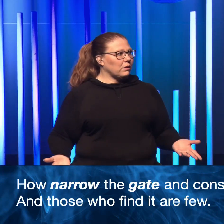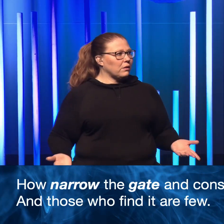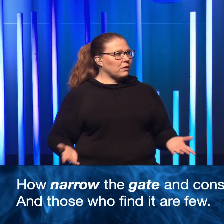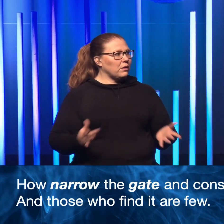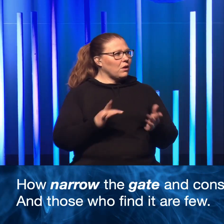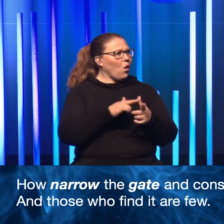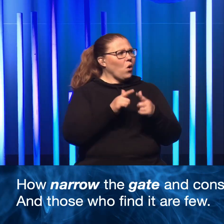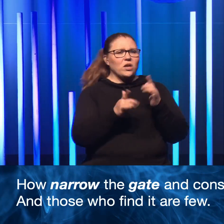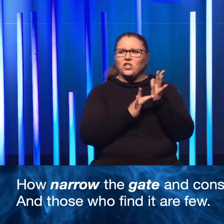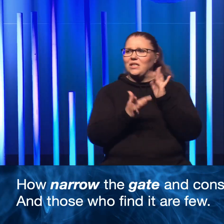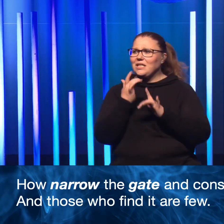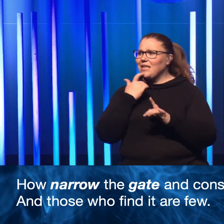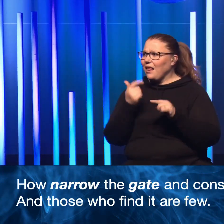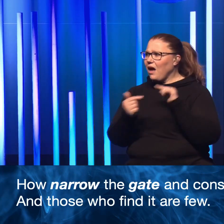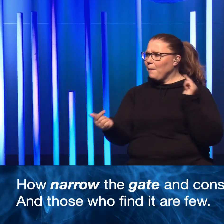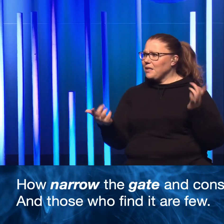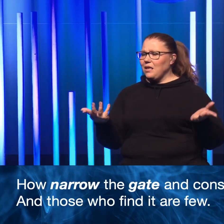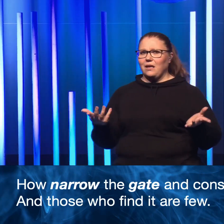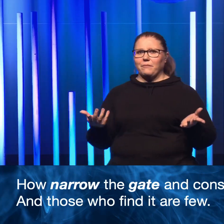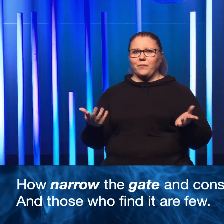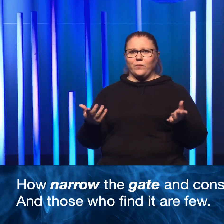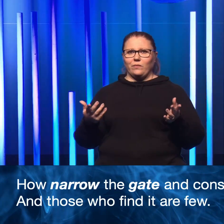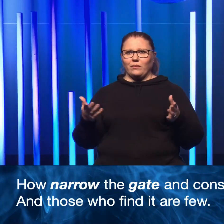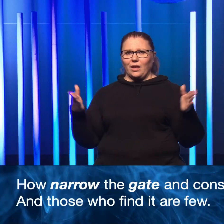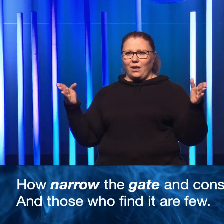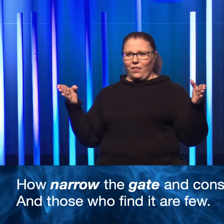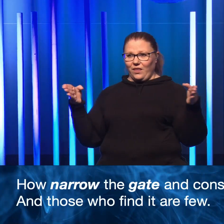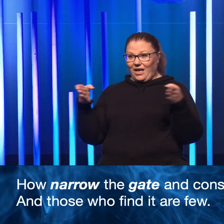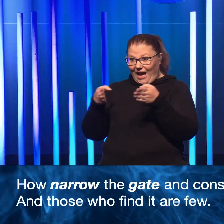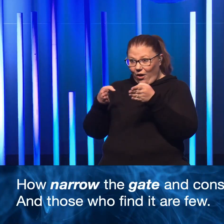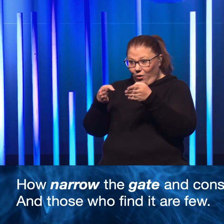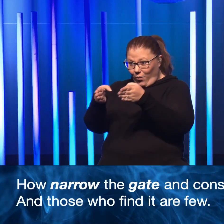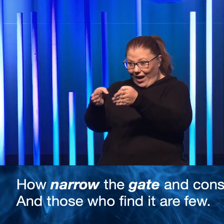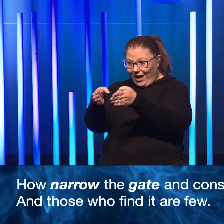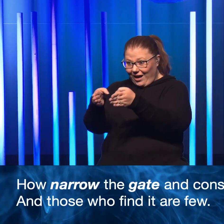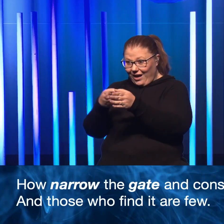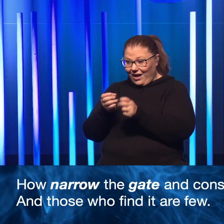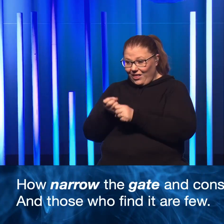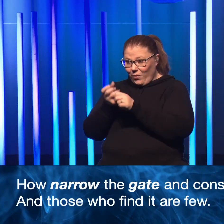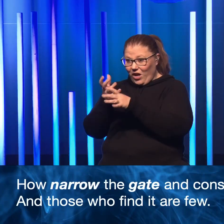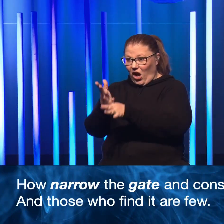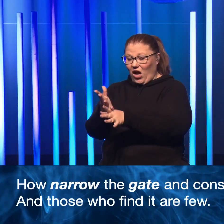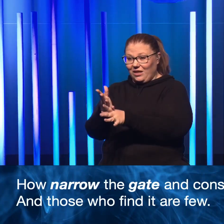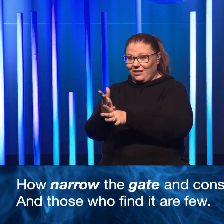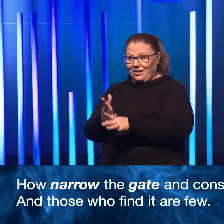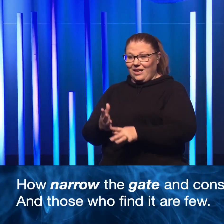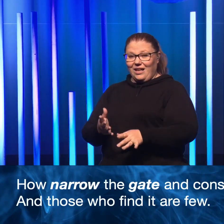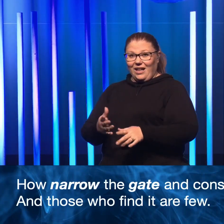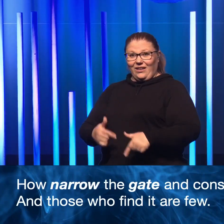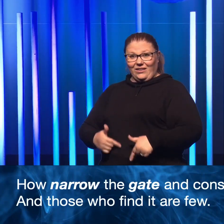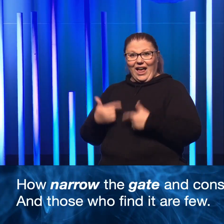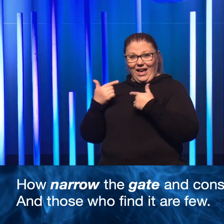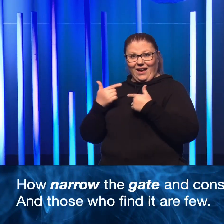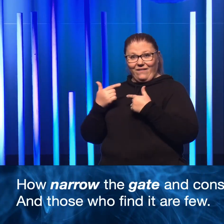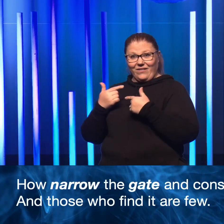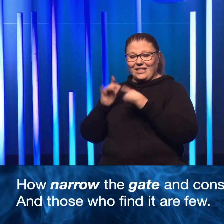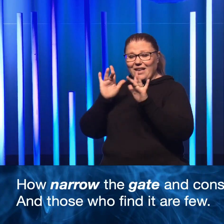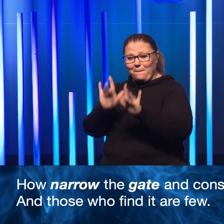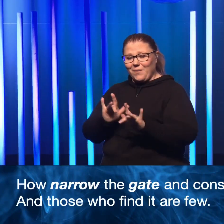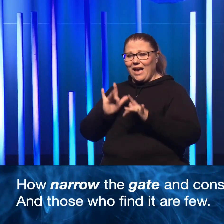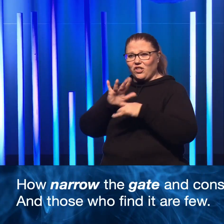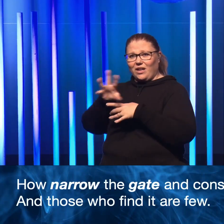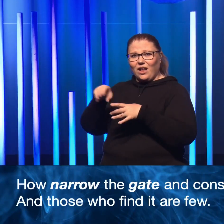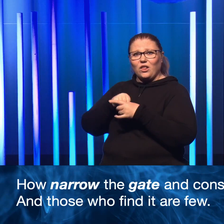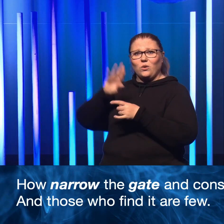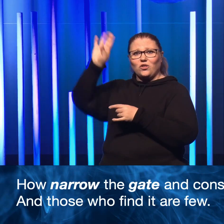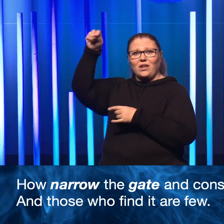Or is Jesus saying the exact opposite, that the narrow way that will lead to life is compassion and inclusion and grace?